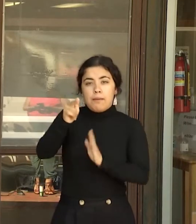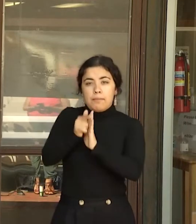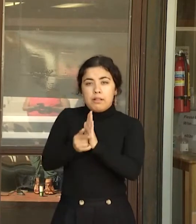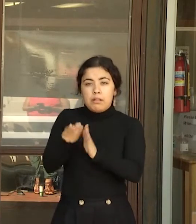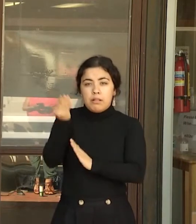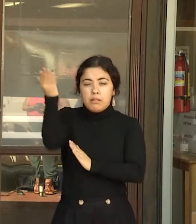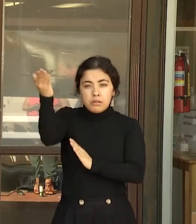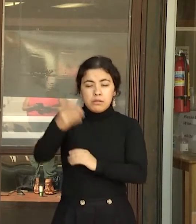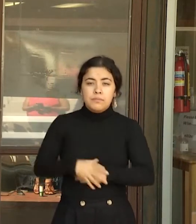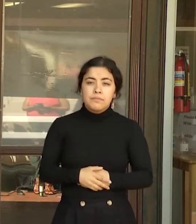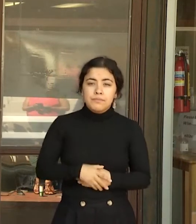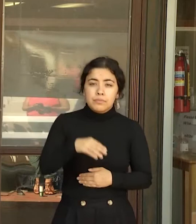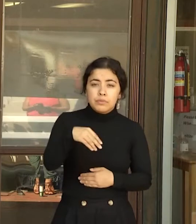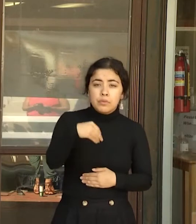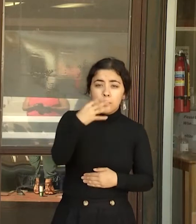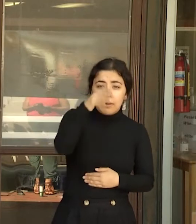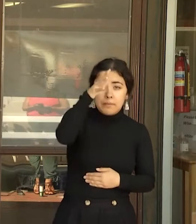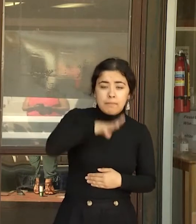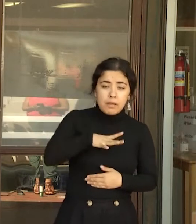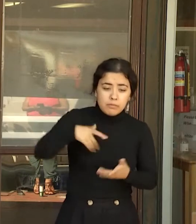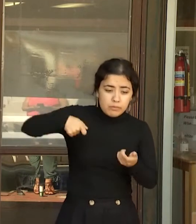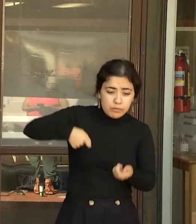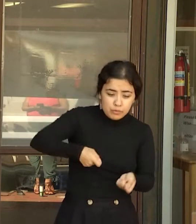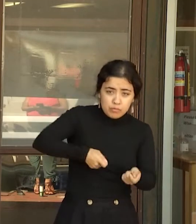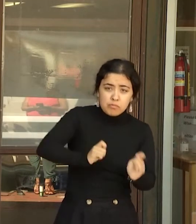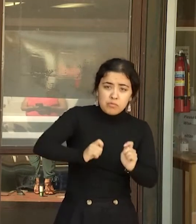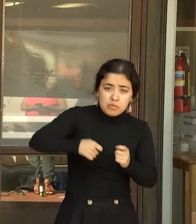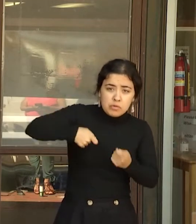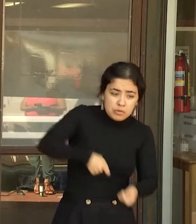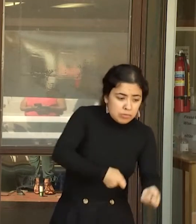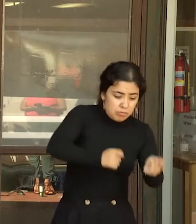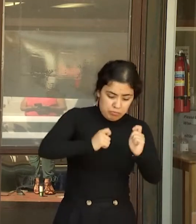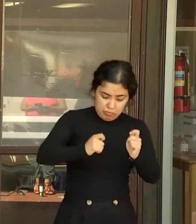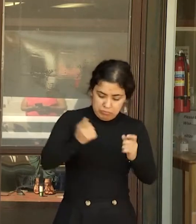White men had shovels to dig before there was stuff to even dig.